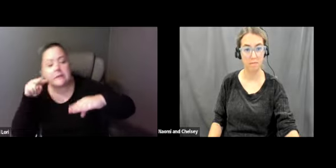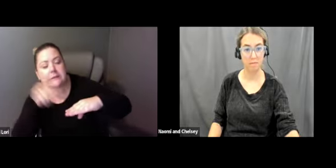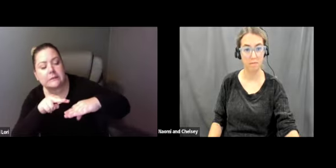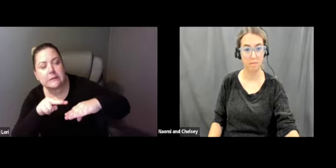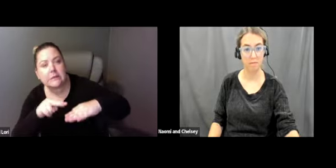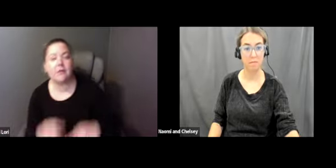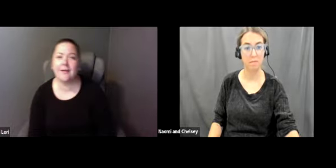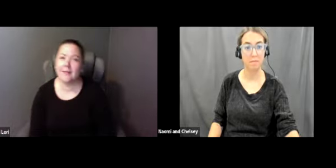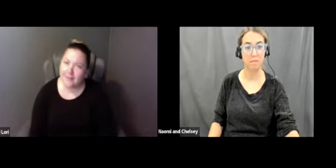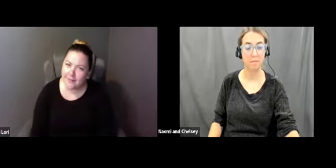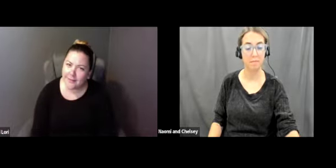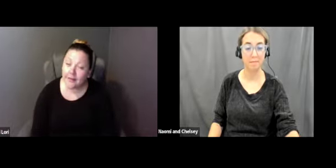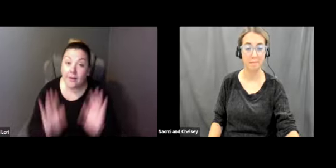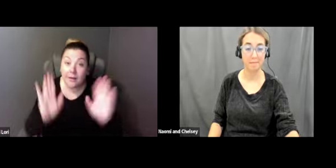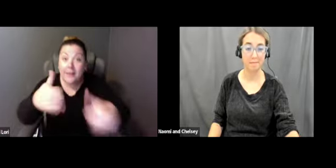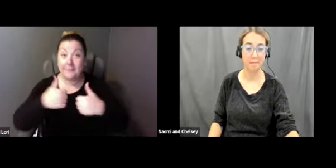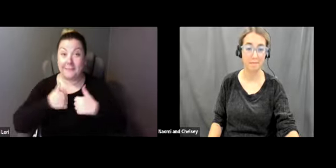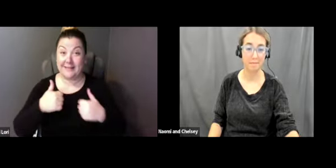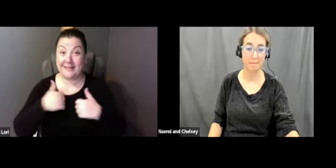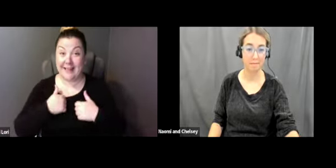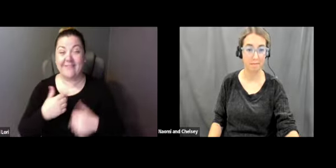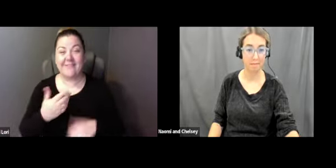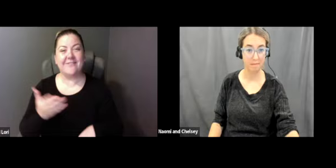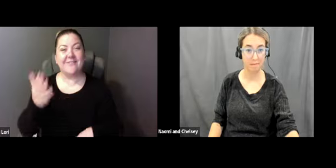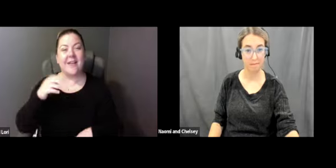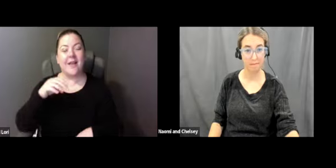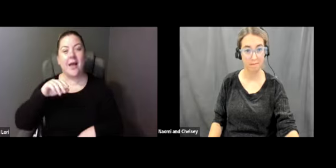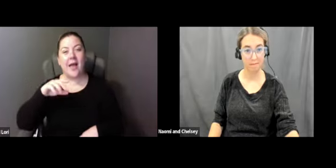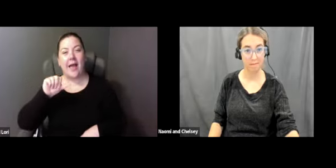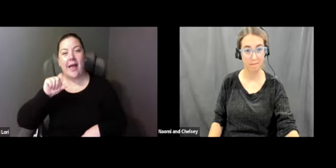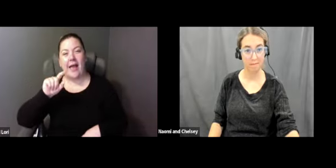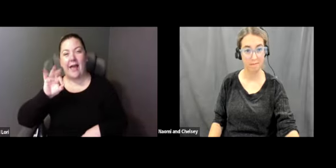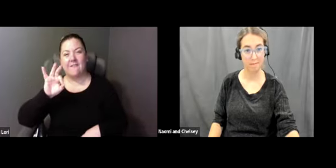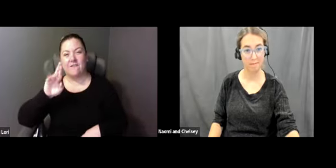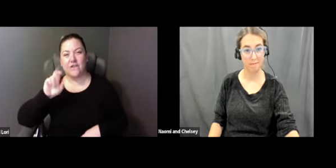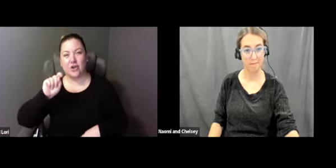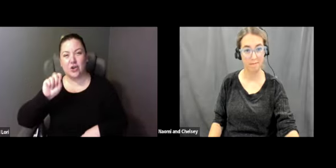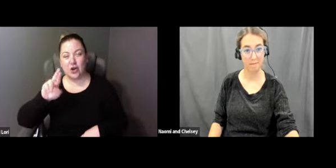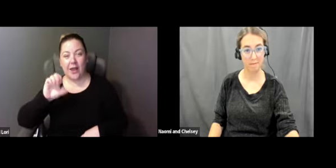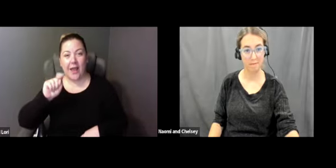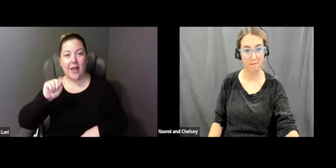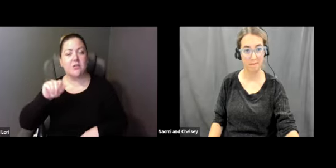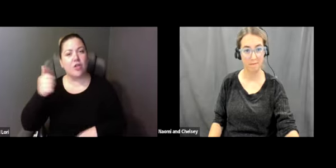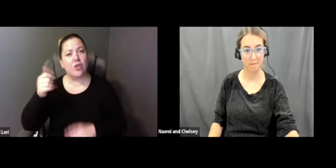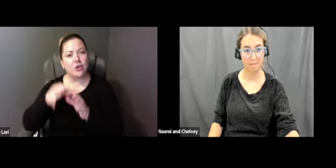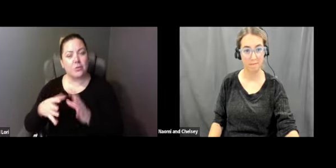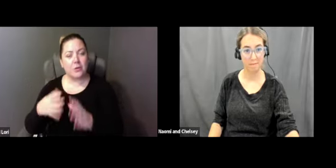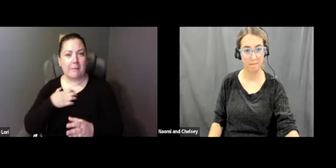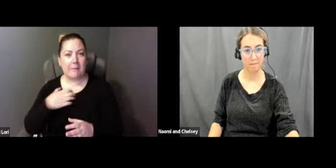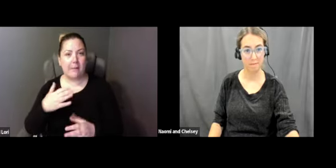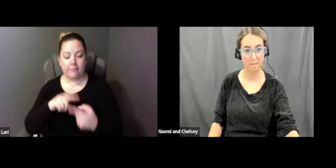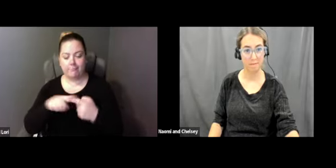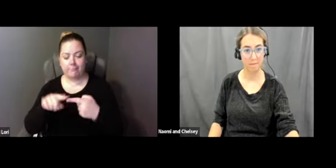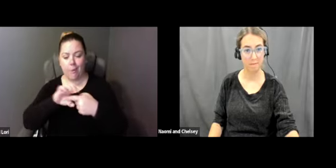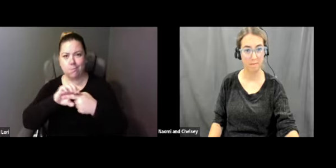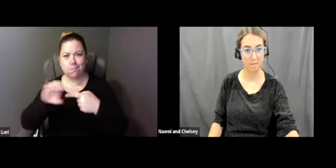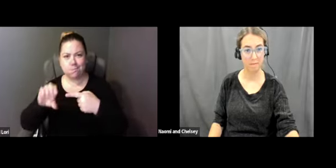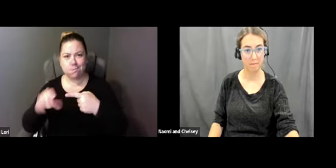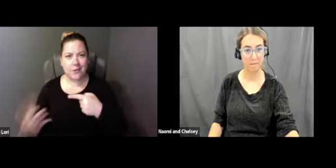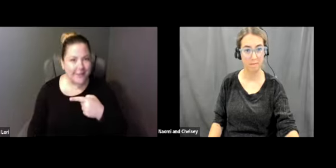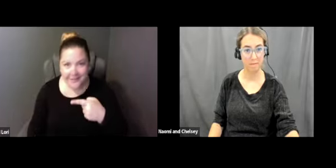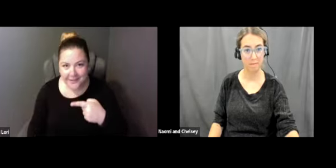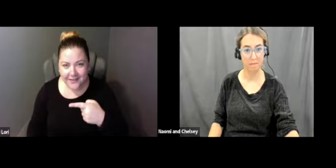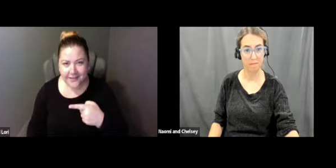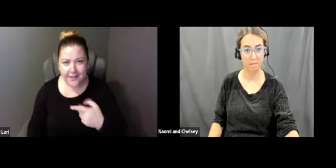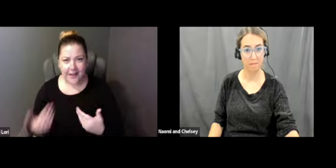about myself in one of the aftercasts about interpreters commenting on my fingers being too pudgy. And forget about